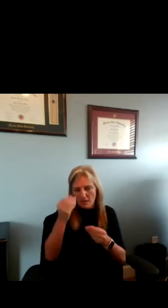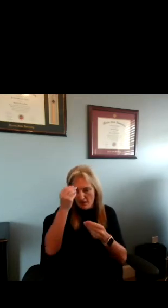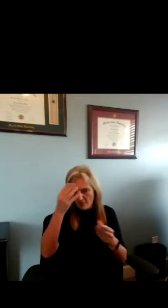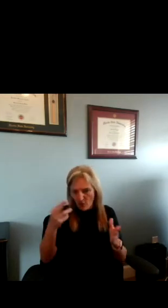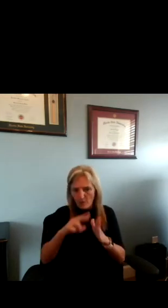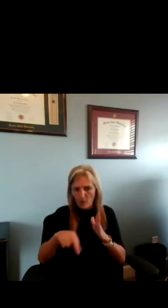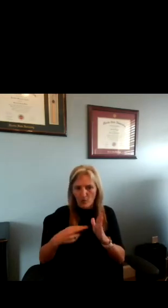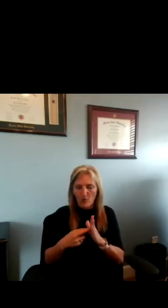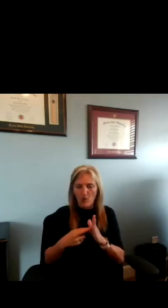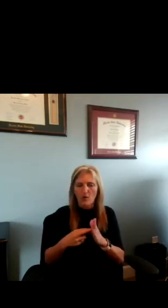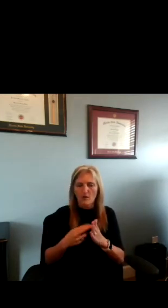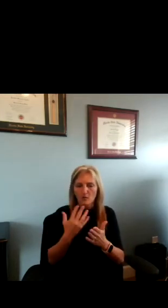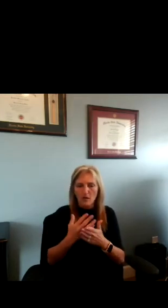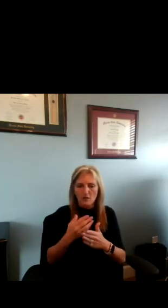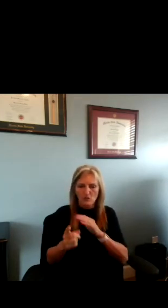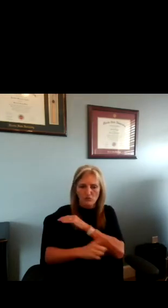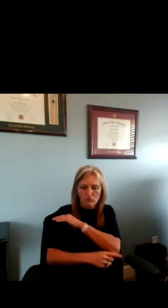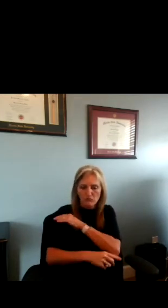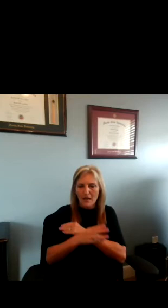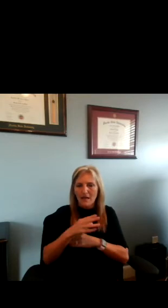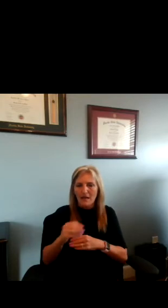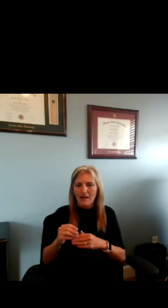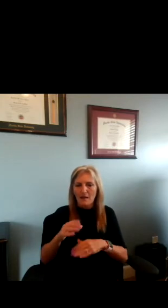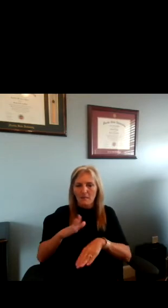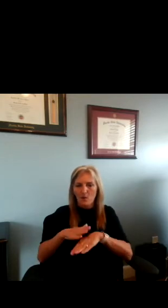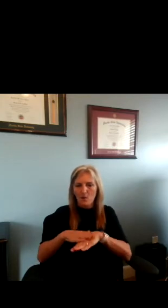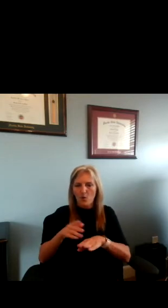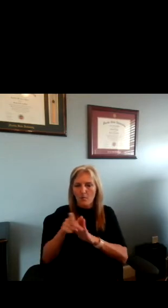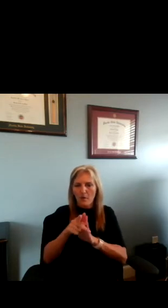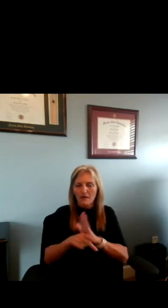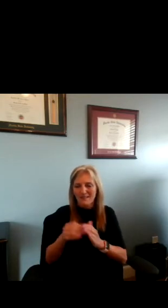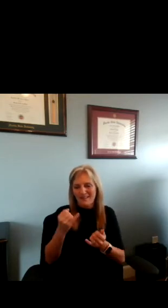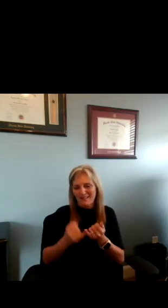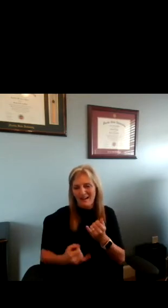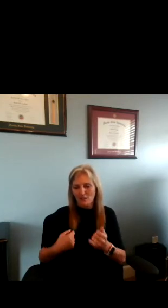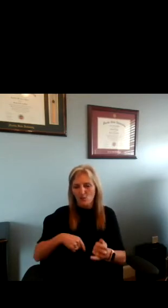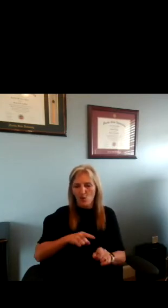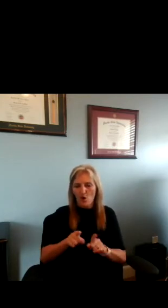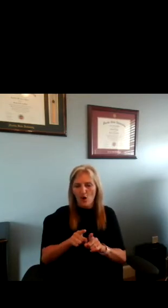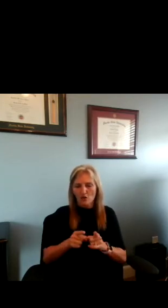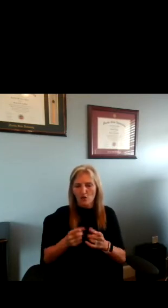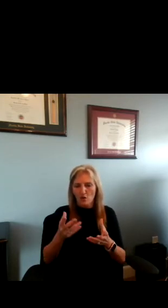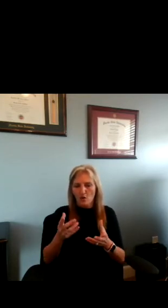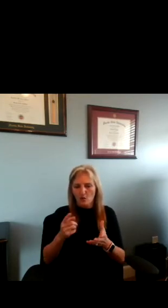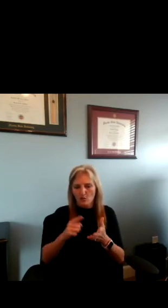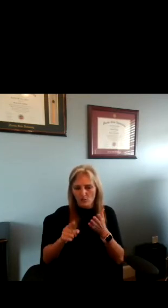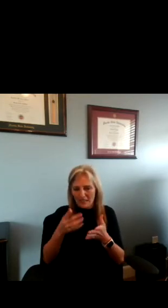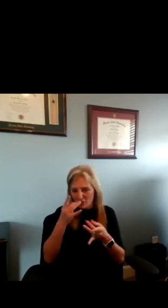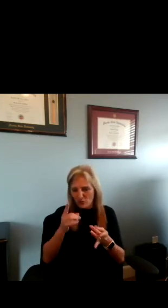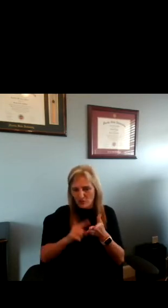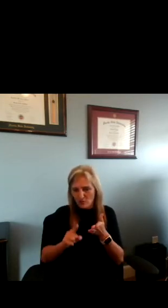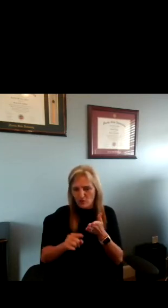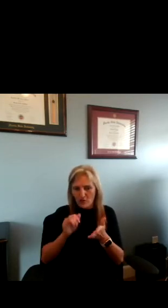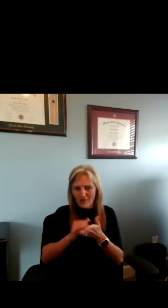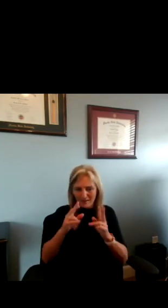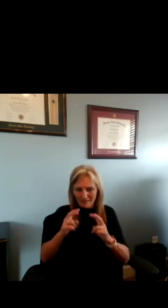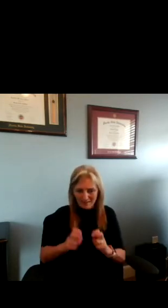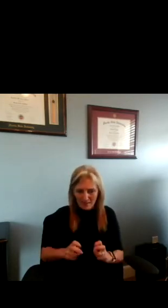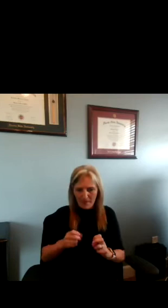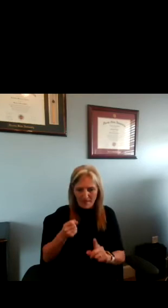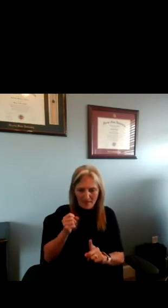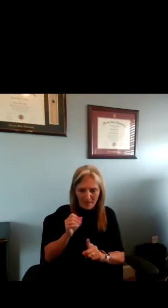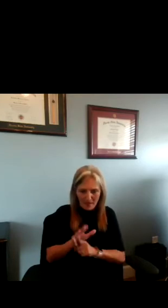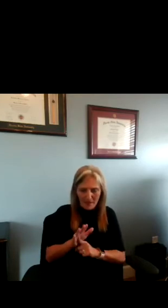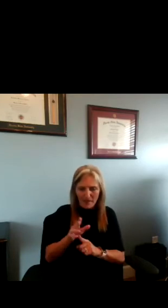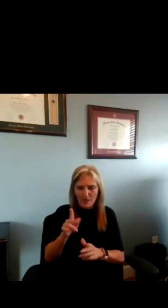correctional sentencing and parole policy. And last but certainly not least, we're also keenly interested in research that examines the impact of policies that